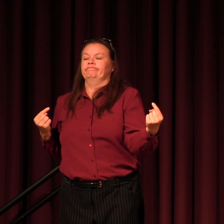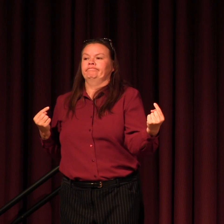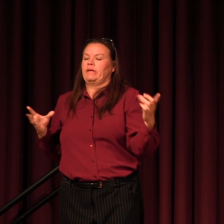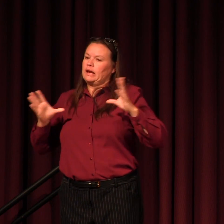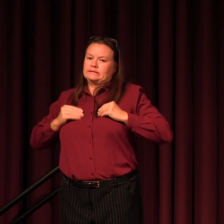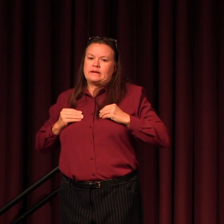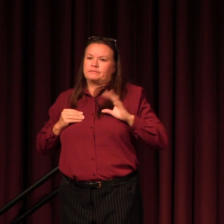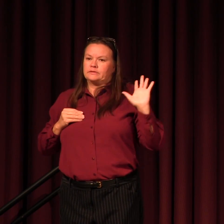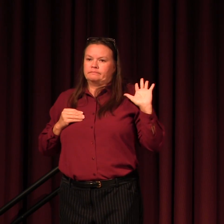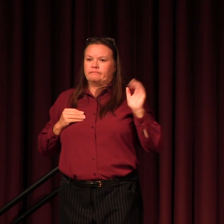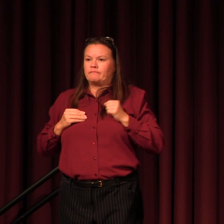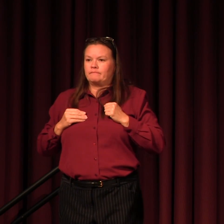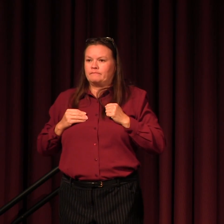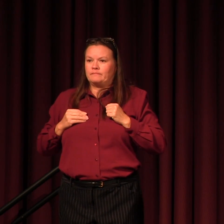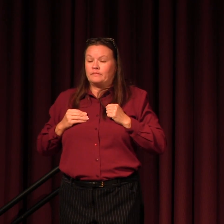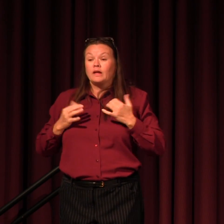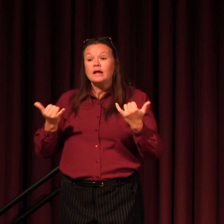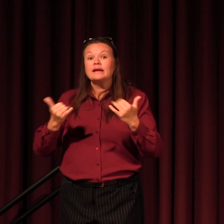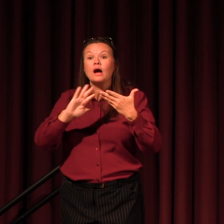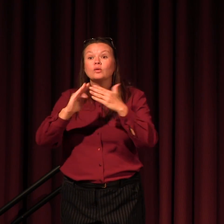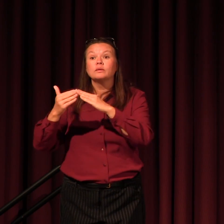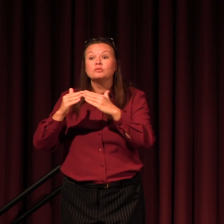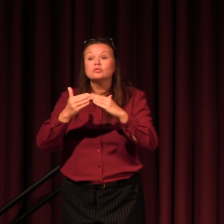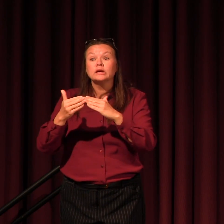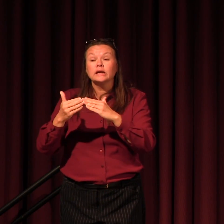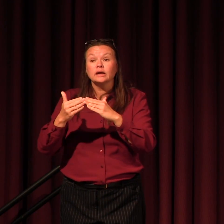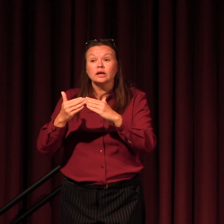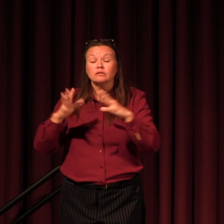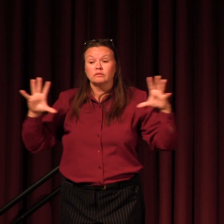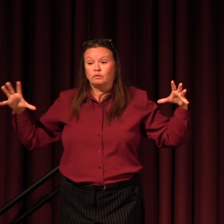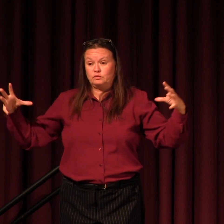And when you take that to a community scale,